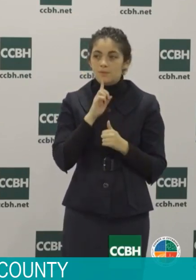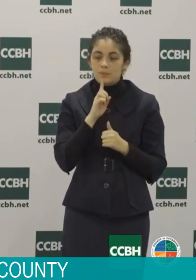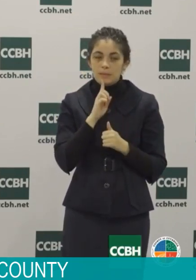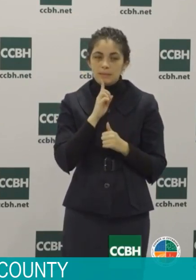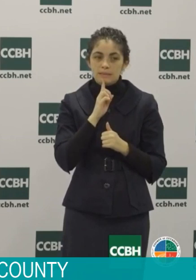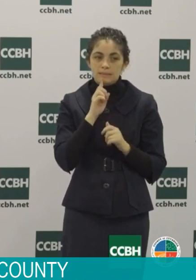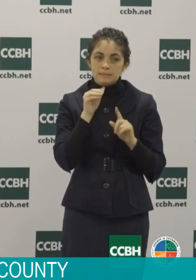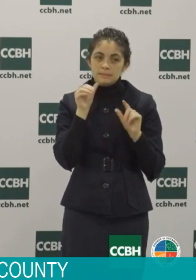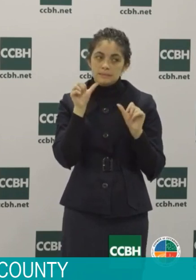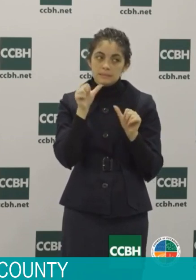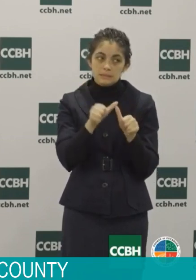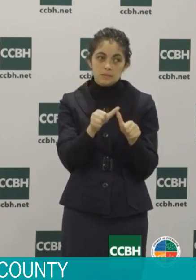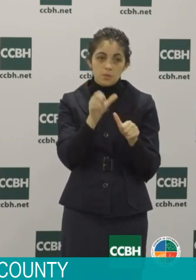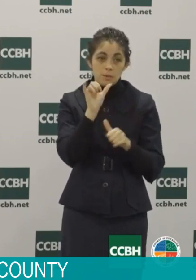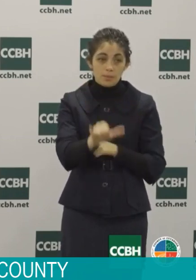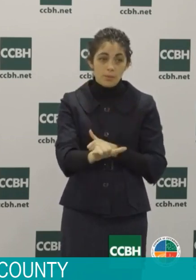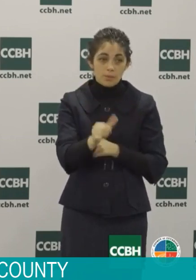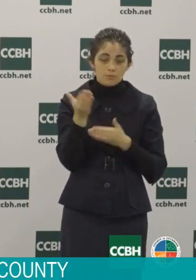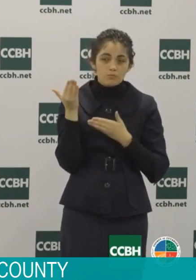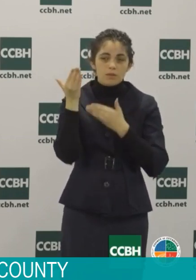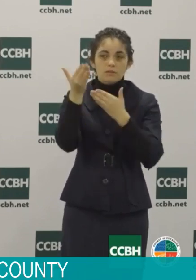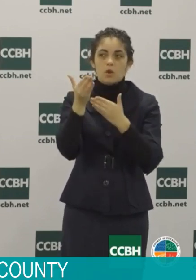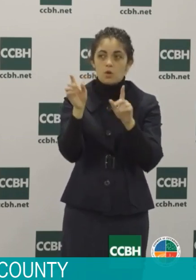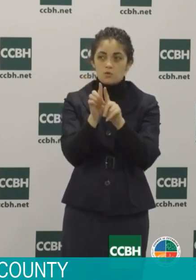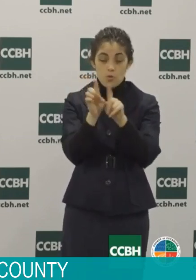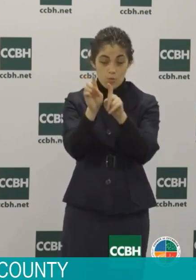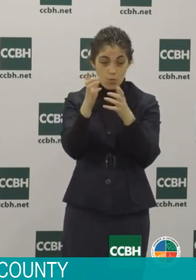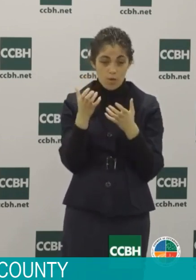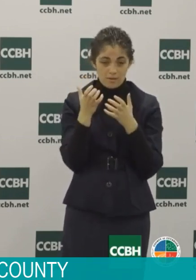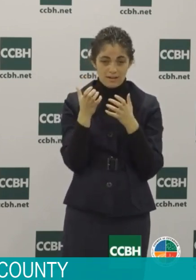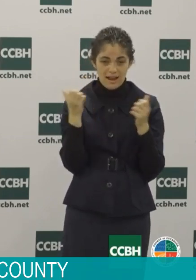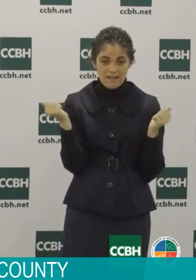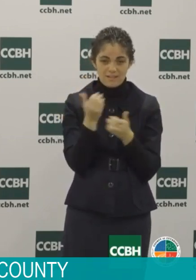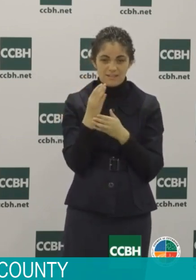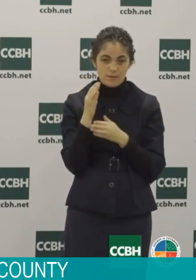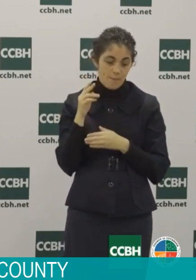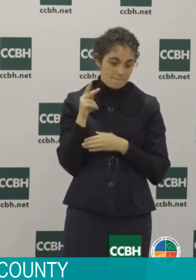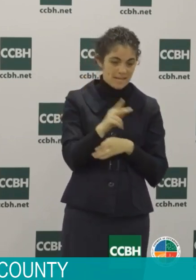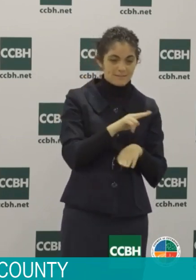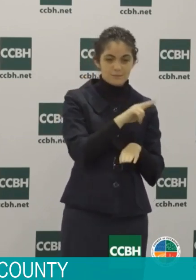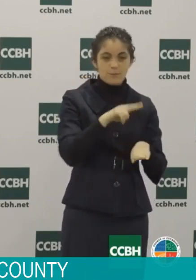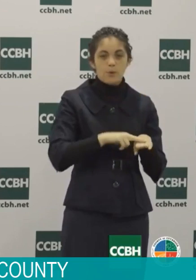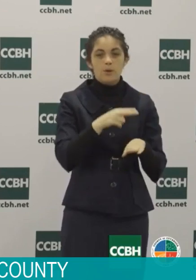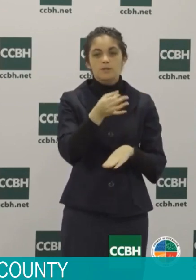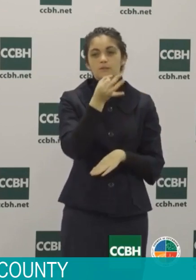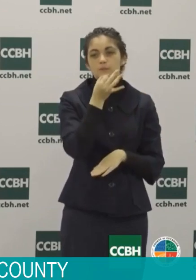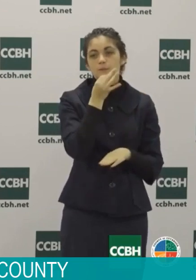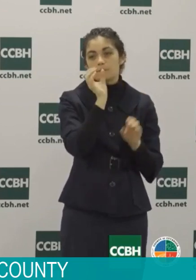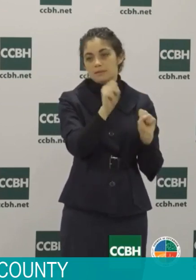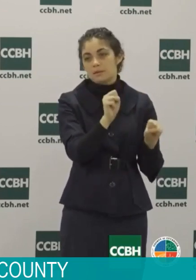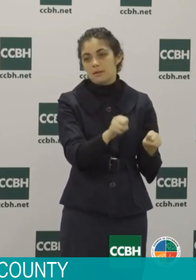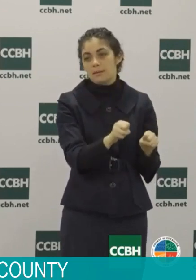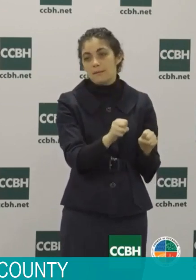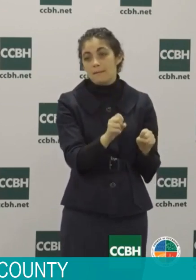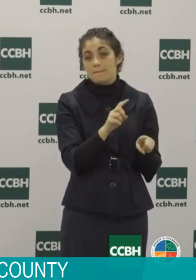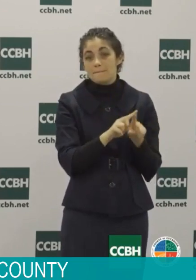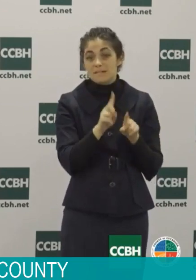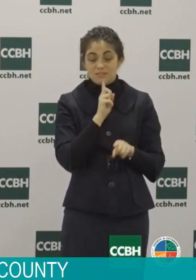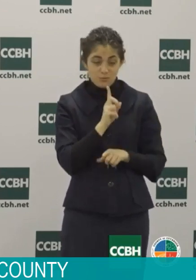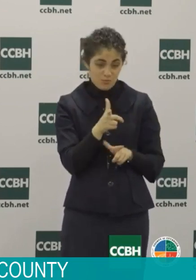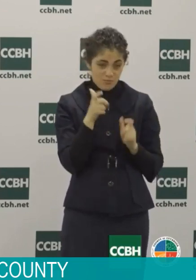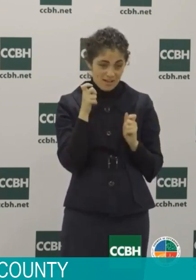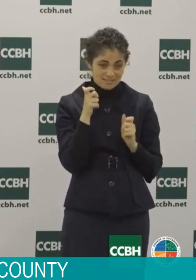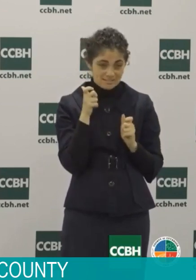these recommendations. We too would love everything to come back to normal as soon as possible. But if we do that too